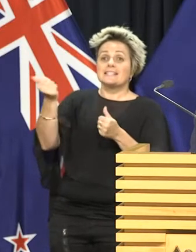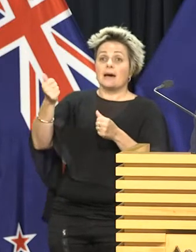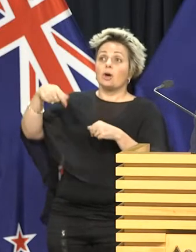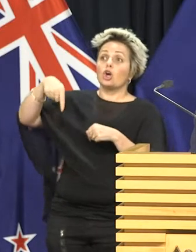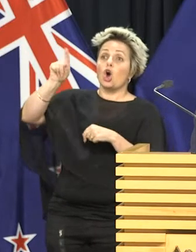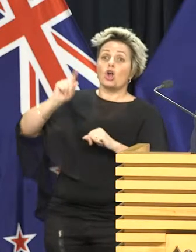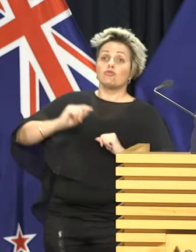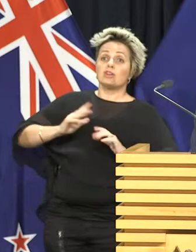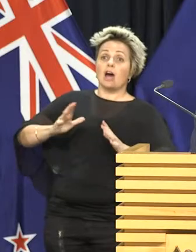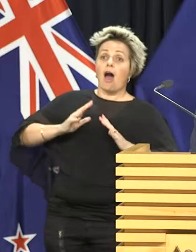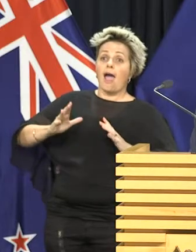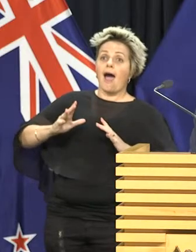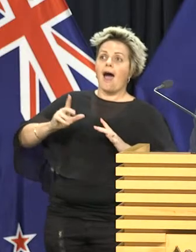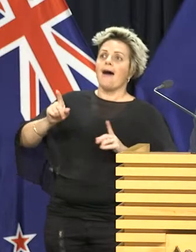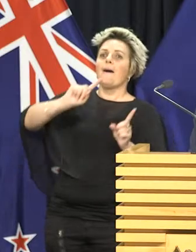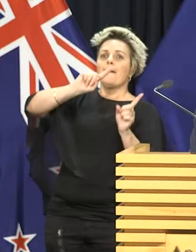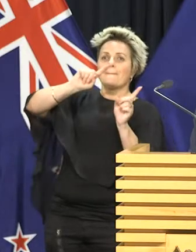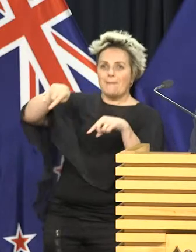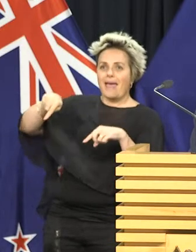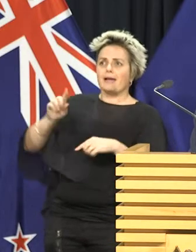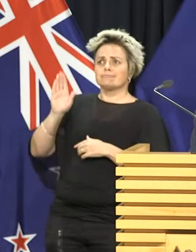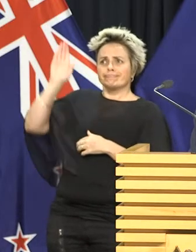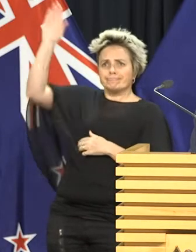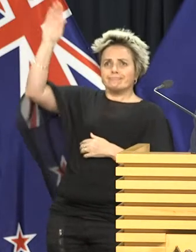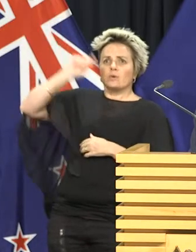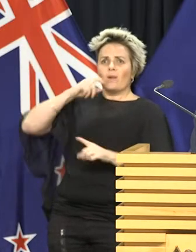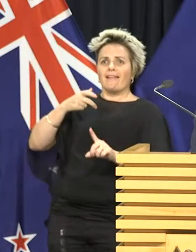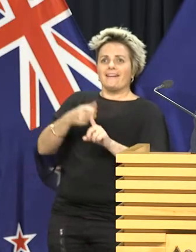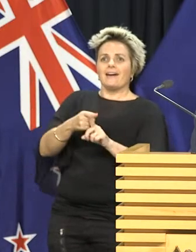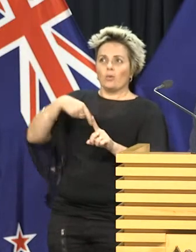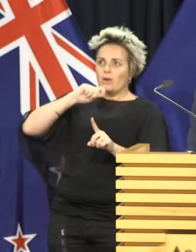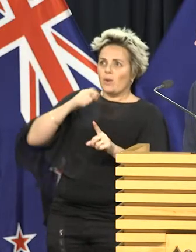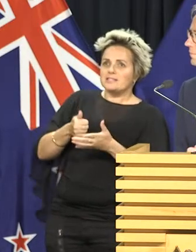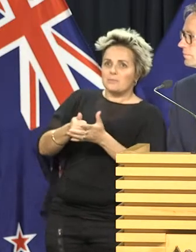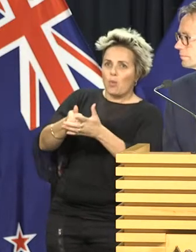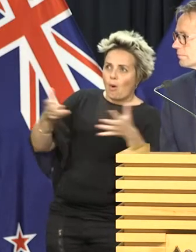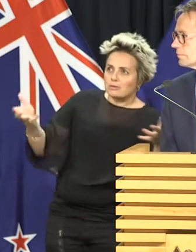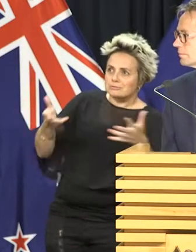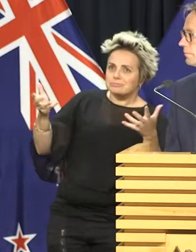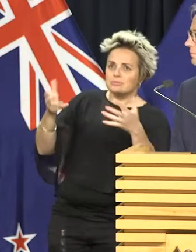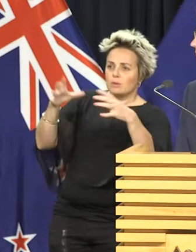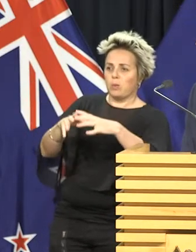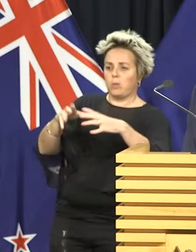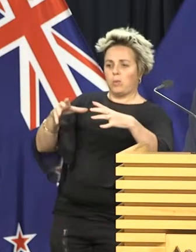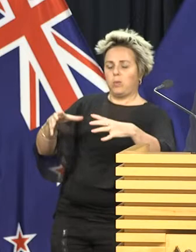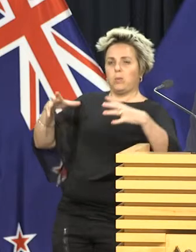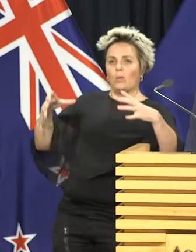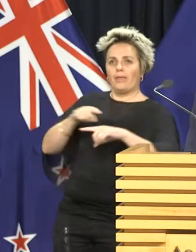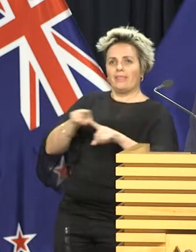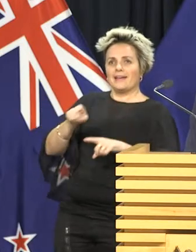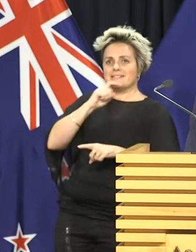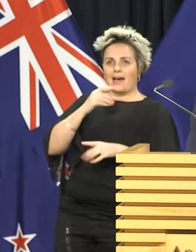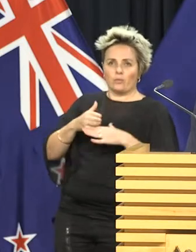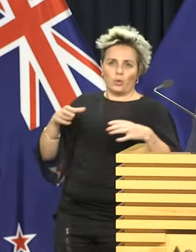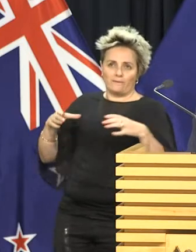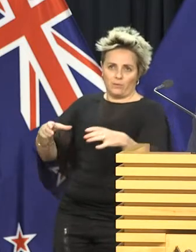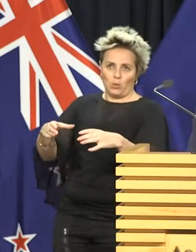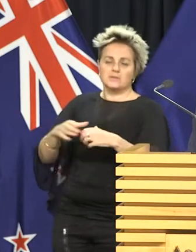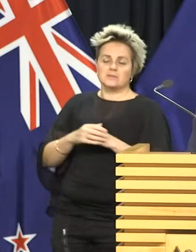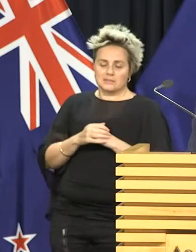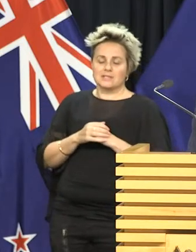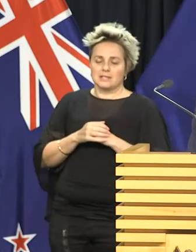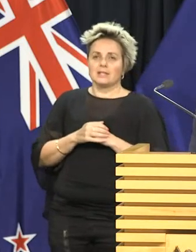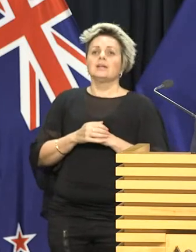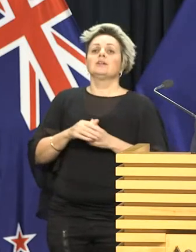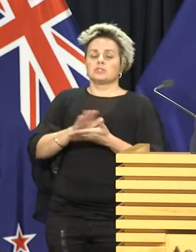putting their hands up in Māori communities. And we'll be looking to supporting those Māori health providers, identify them in the first instance, and